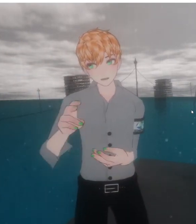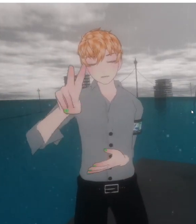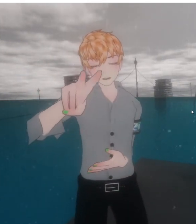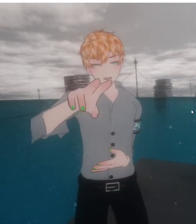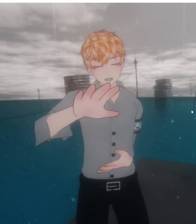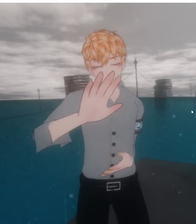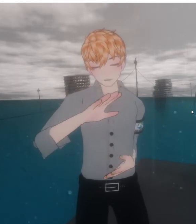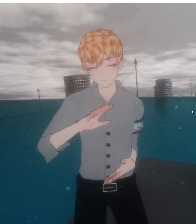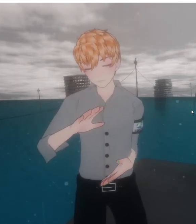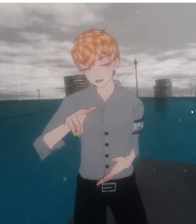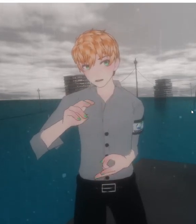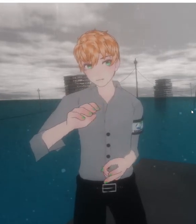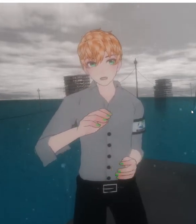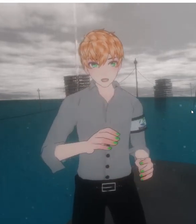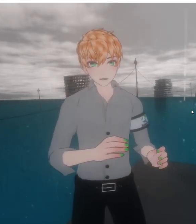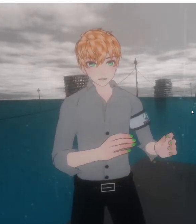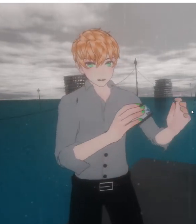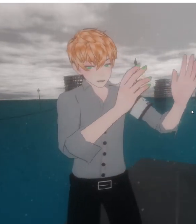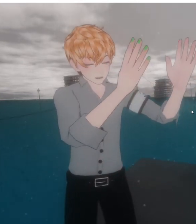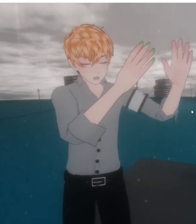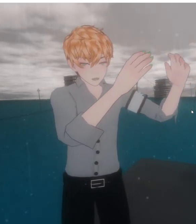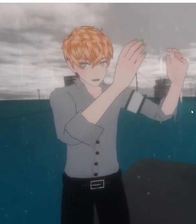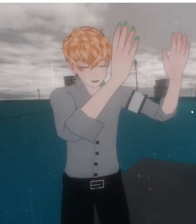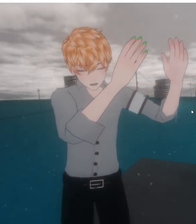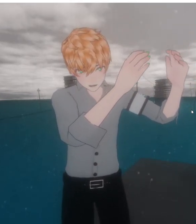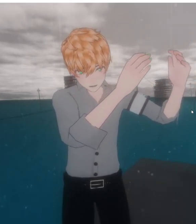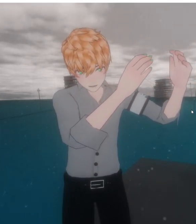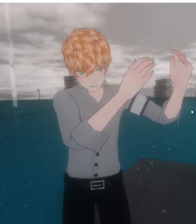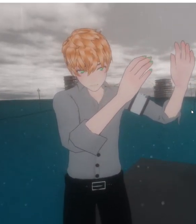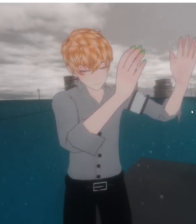okay. A lot of stress has to do with expectations.